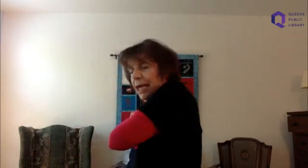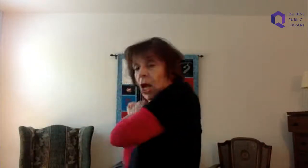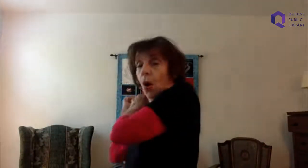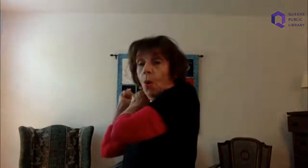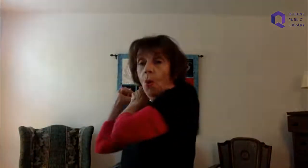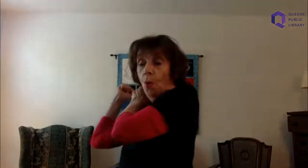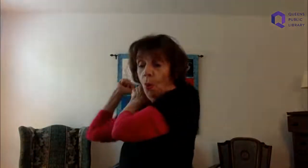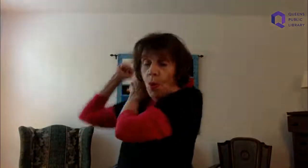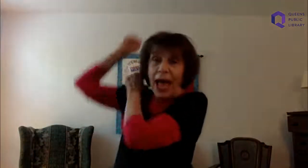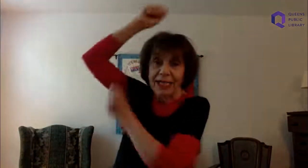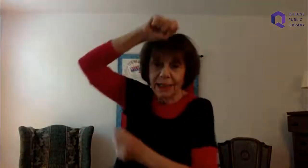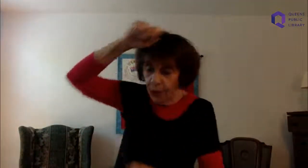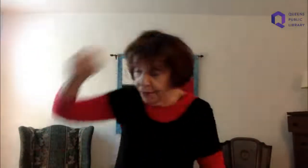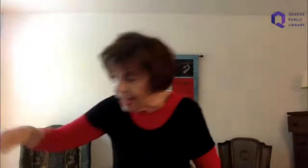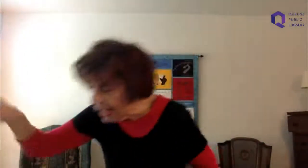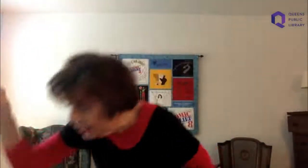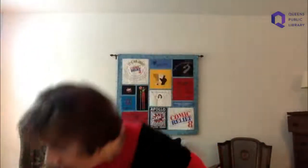he whacked him on the head.